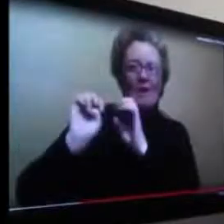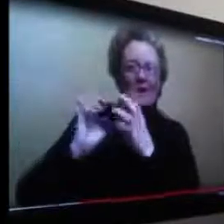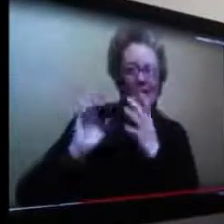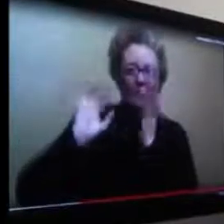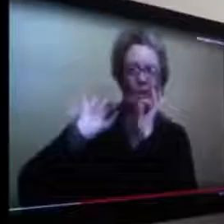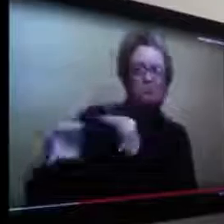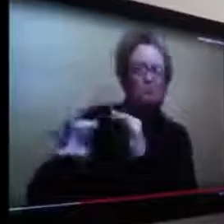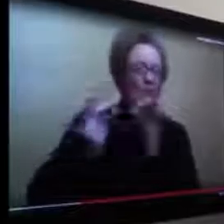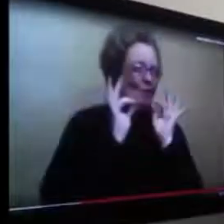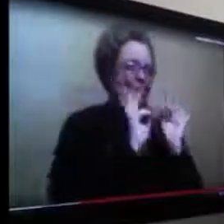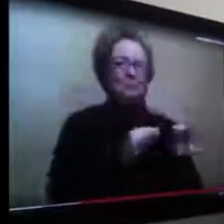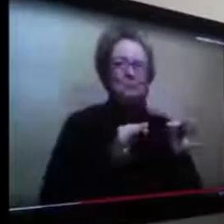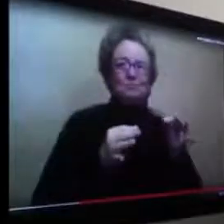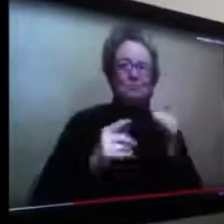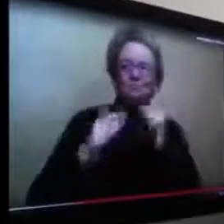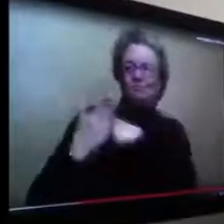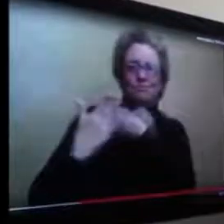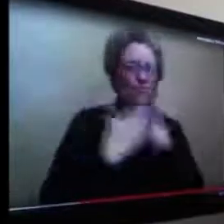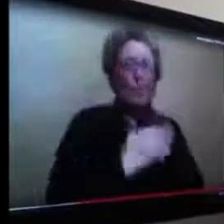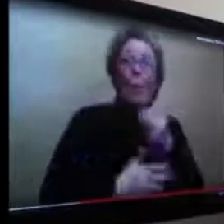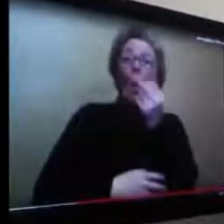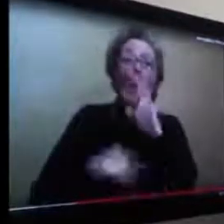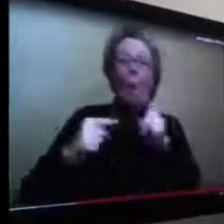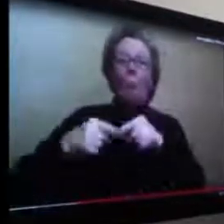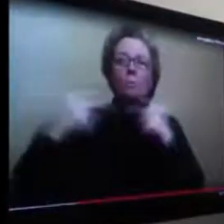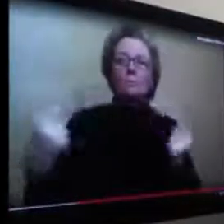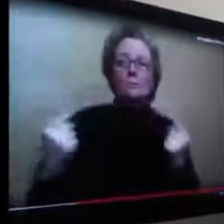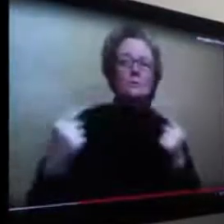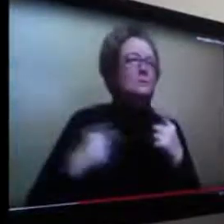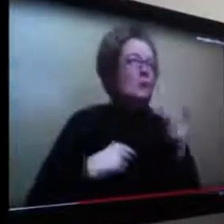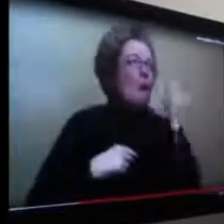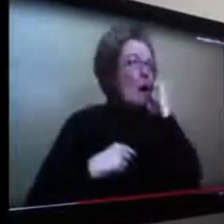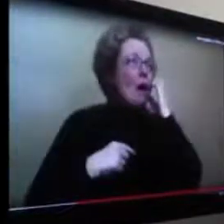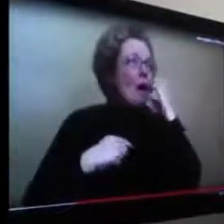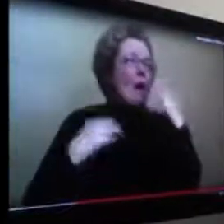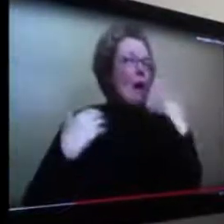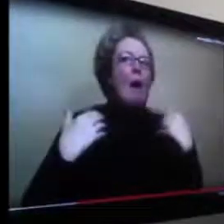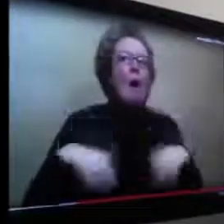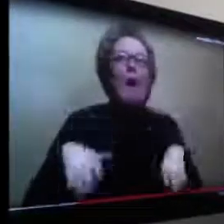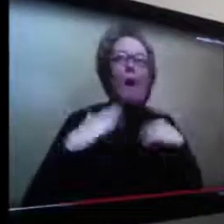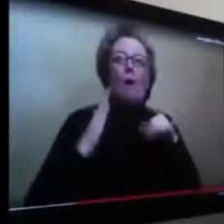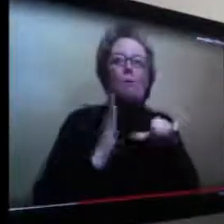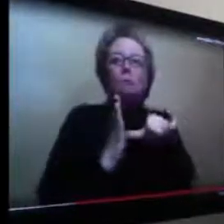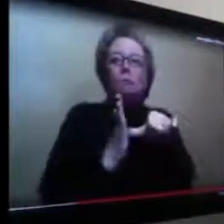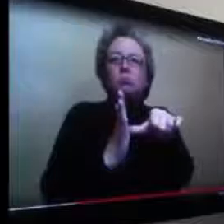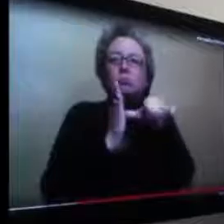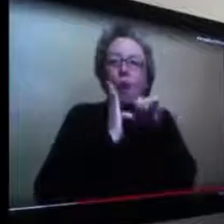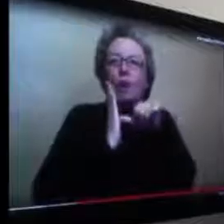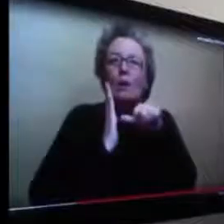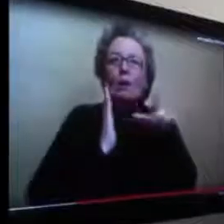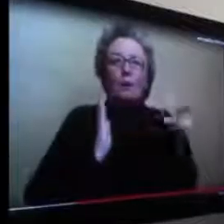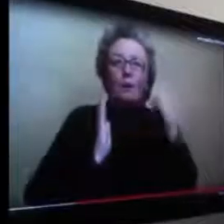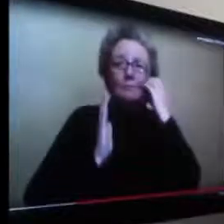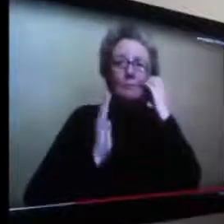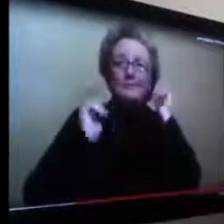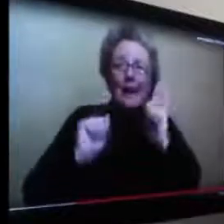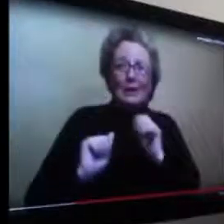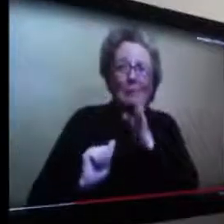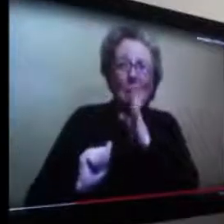them was very harsh. And so, in a way, you can evaluate both of their responses. Or